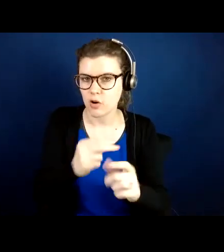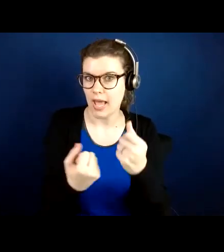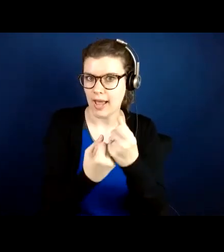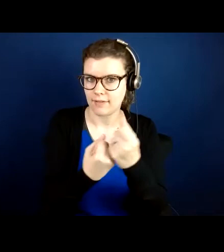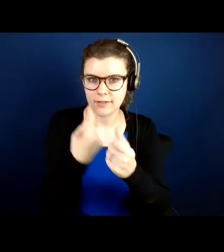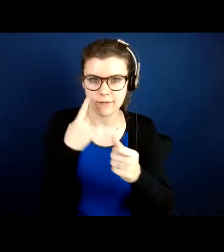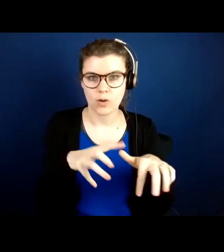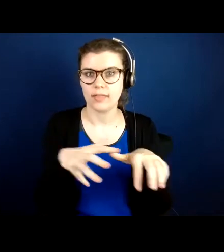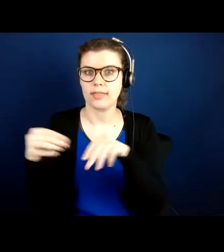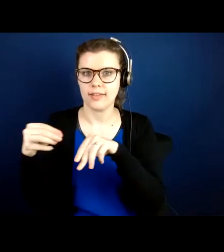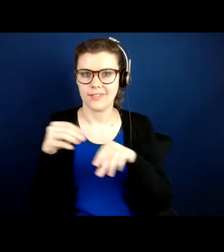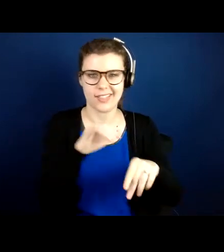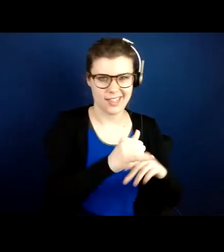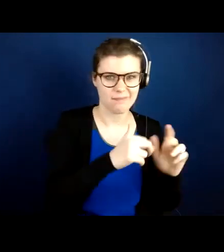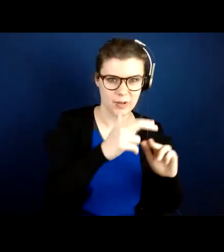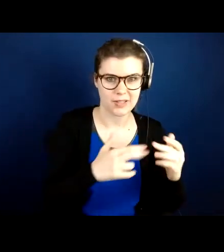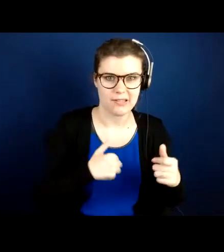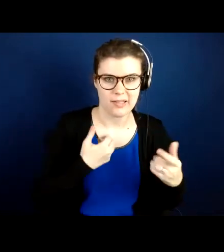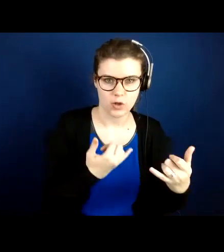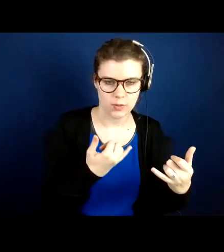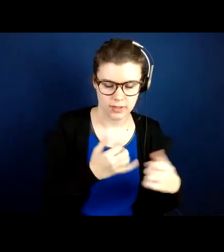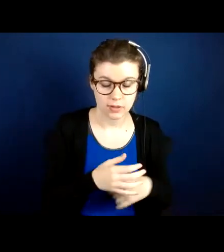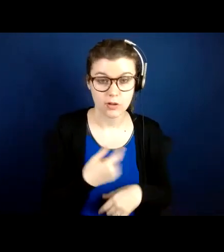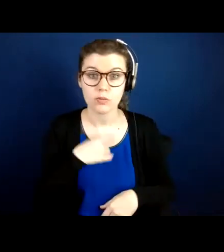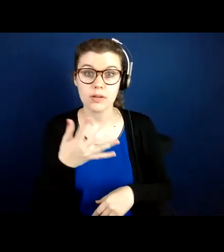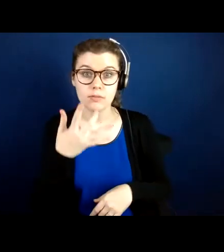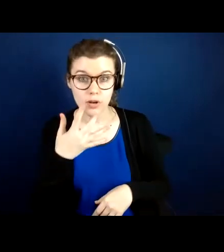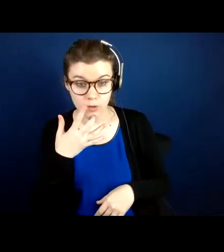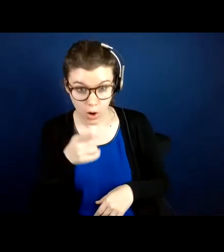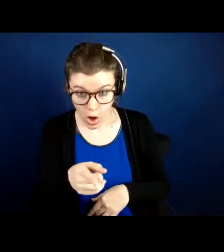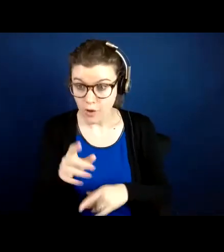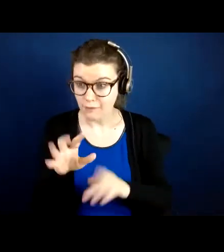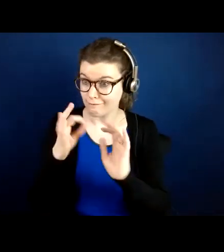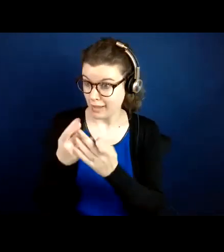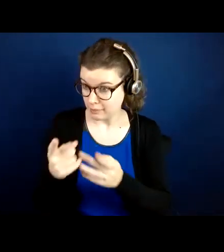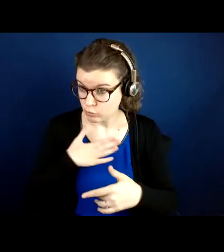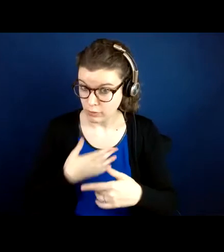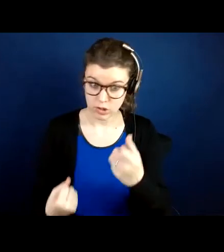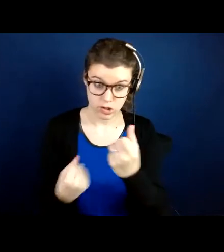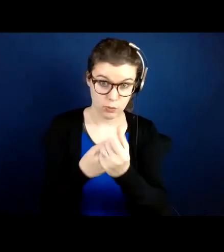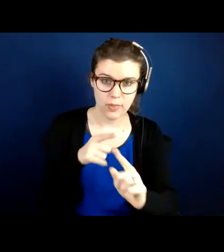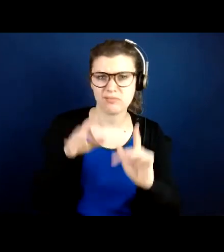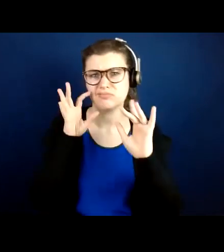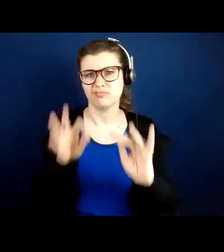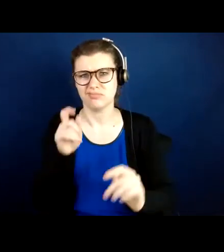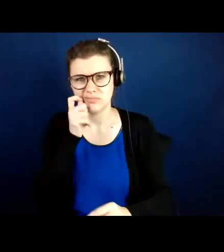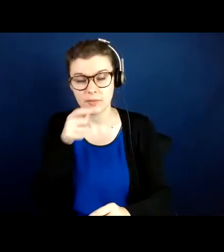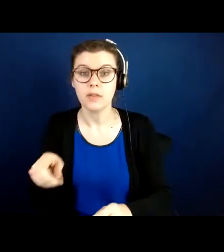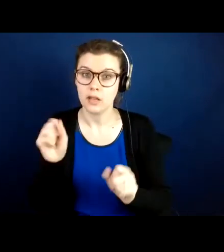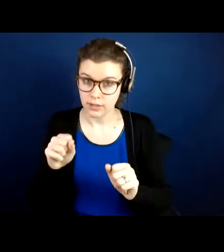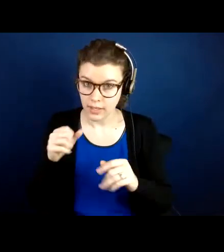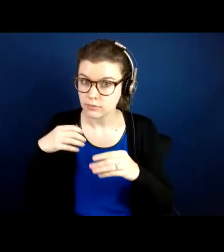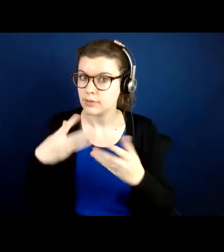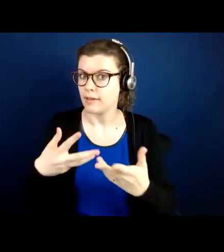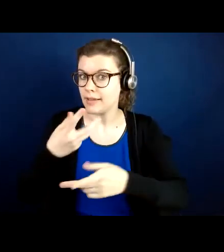the facility. We prefer, obviously, to work with the supportive families because they can become caregivers and can